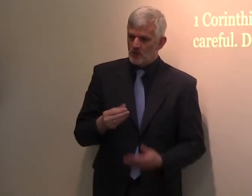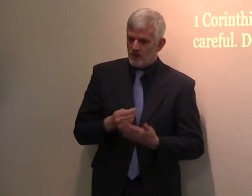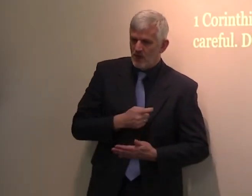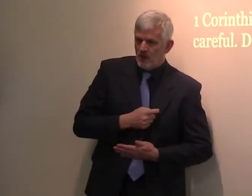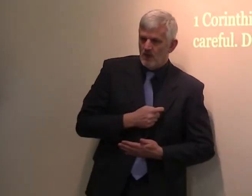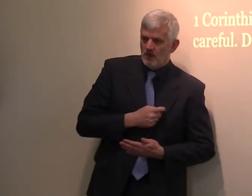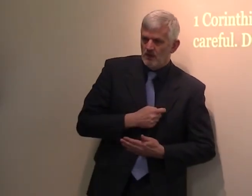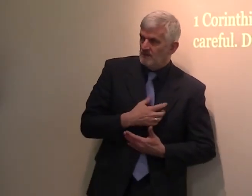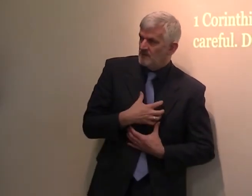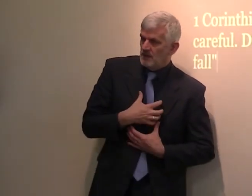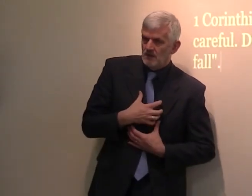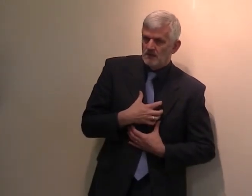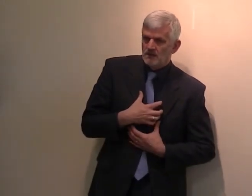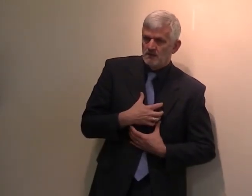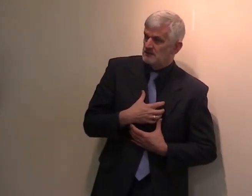trembling, we come before the Lord.